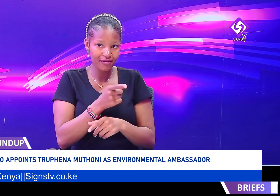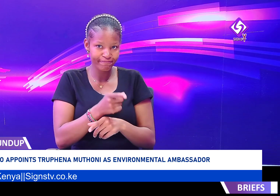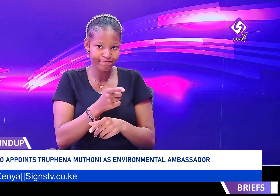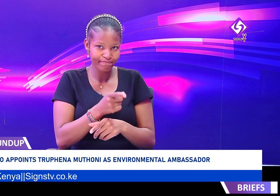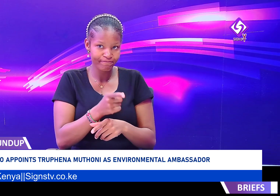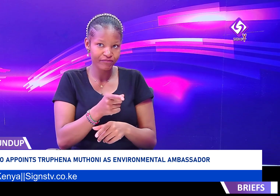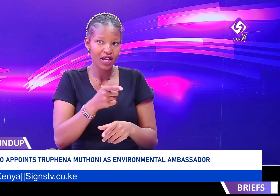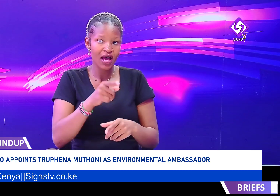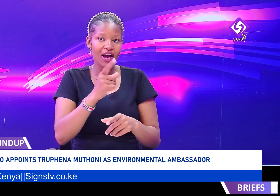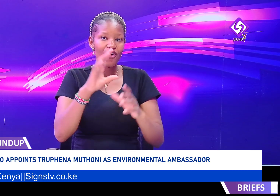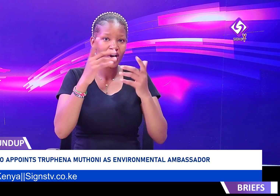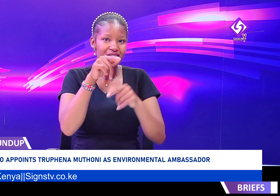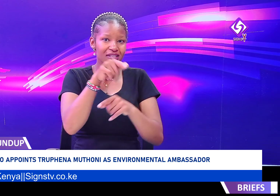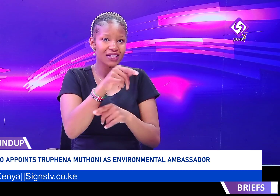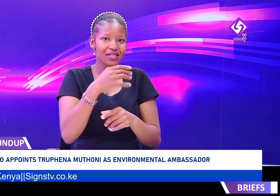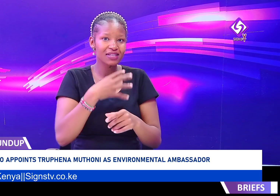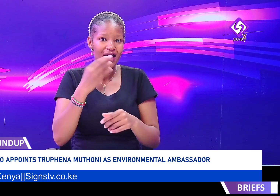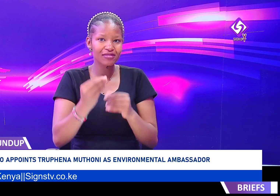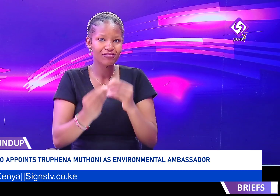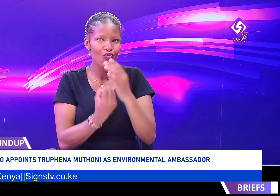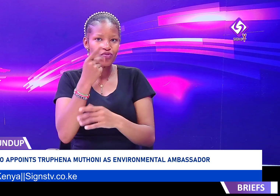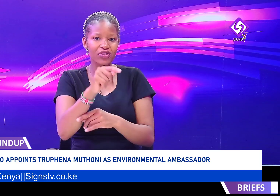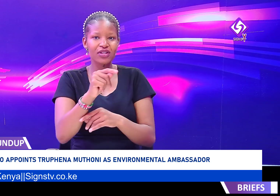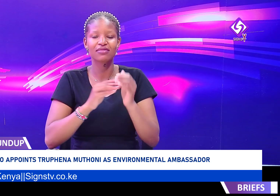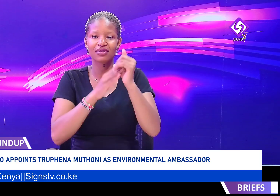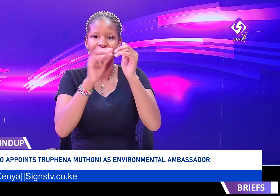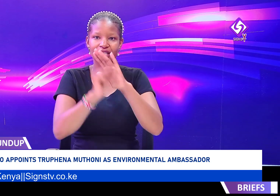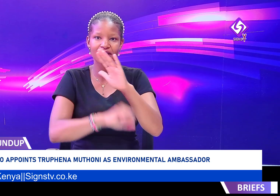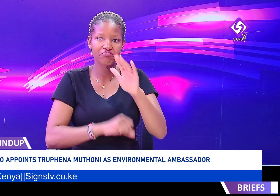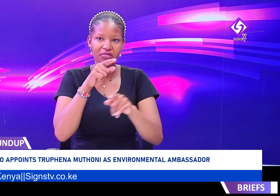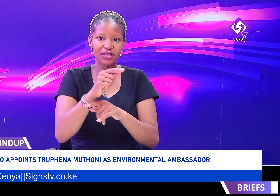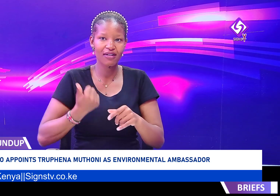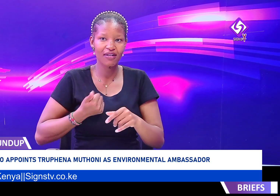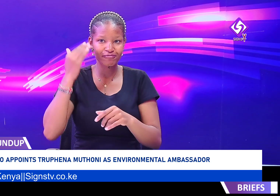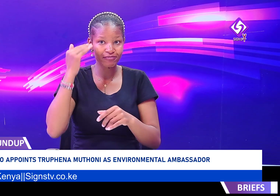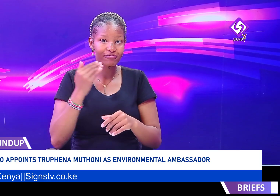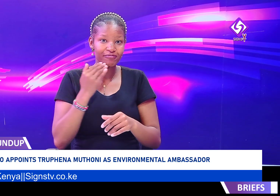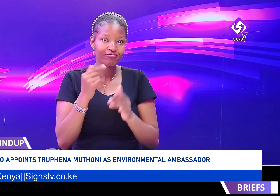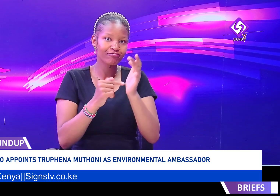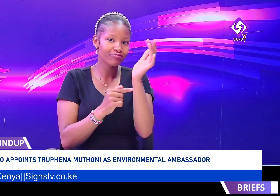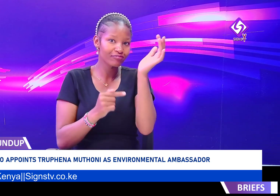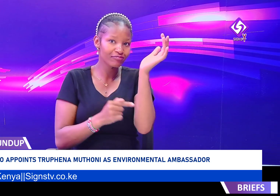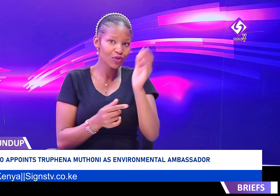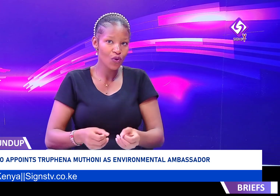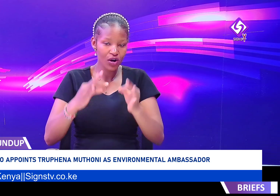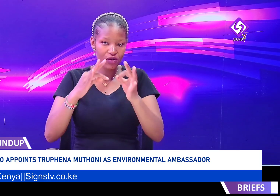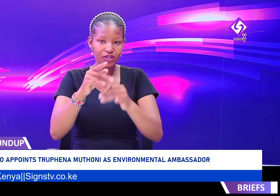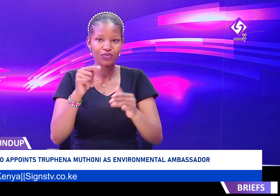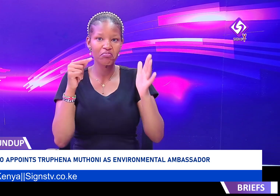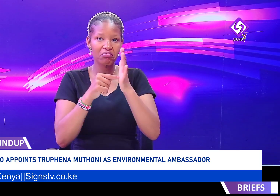In recognition of her courage, fortitude, and lauded leadership, the head of state officially